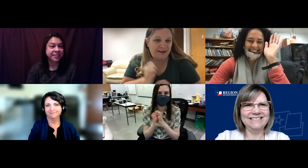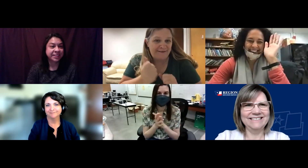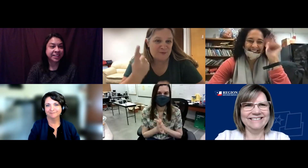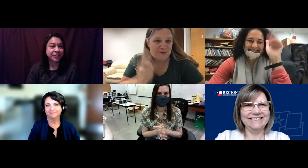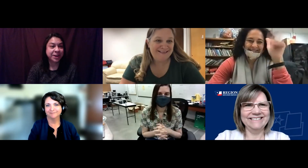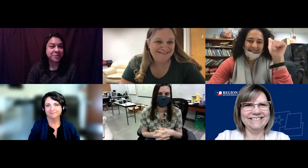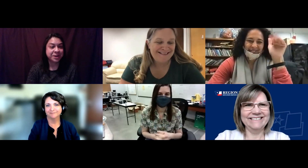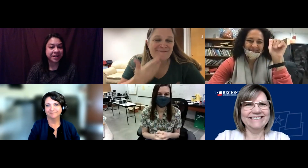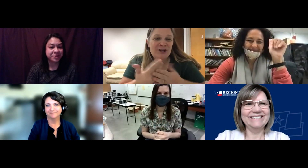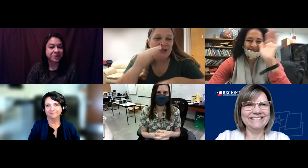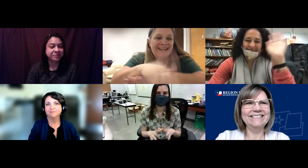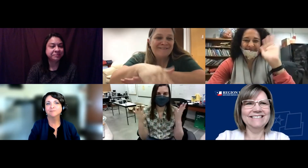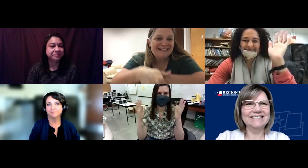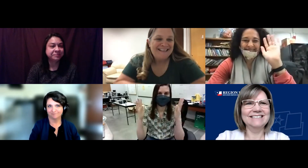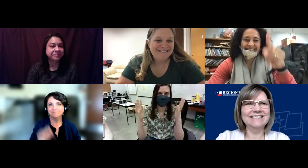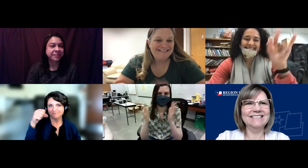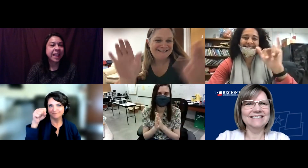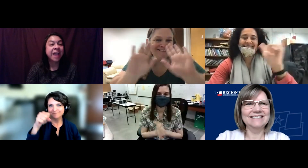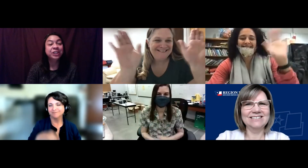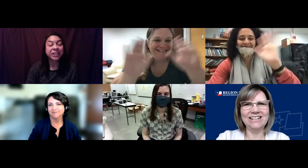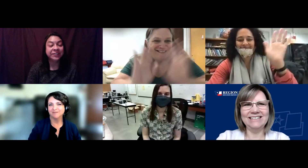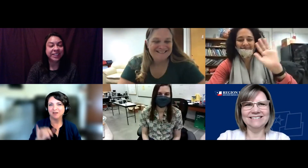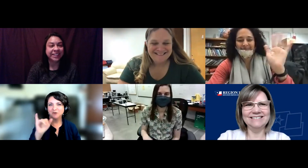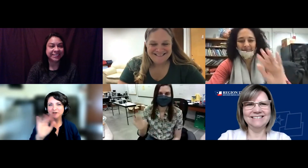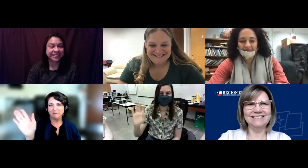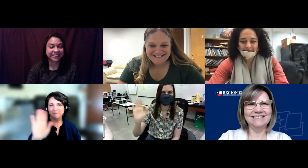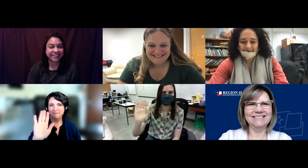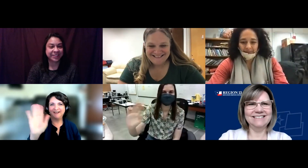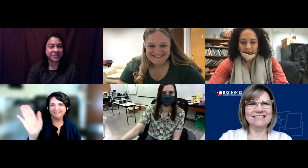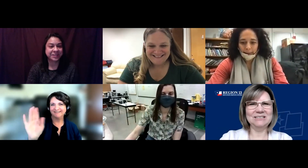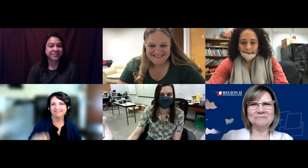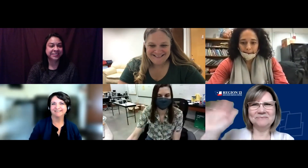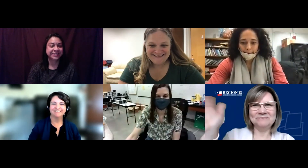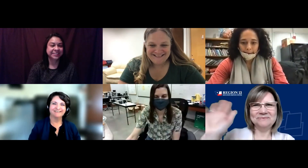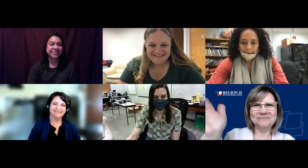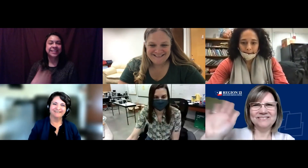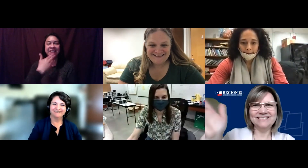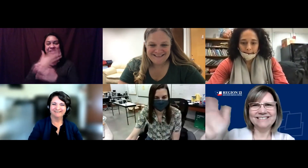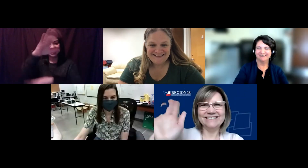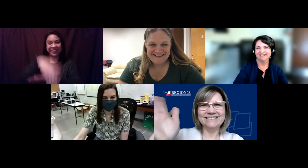Great work, everyone. Have a good evening, everyone.